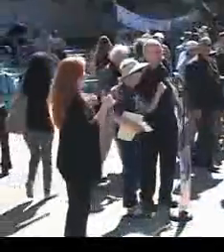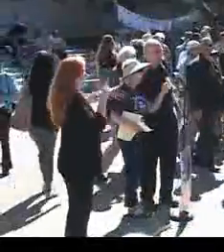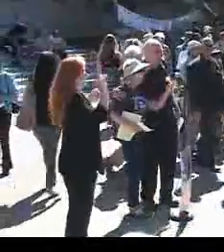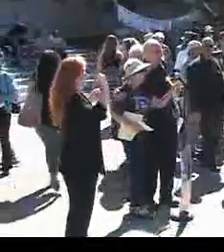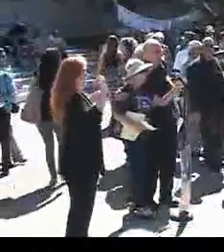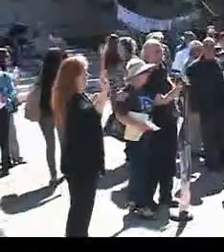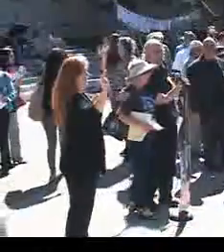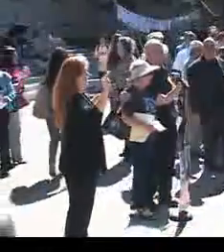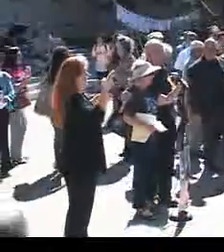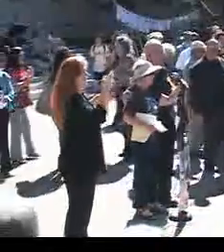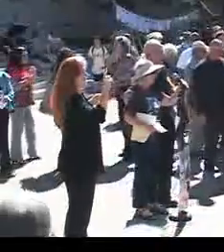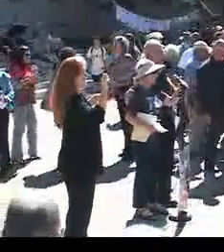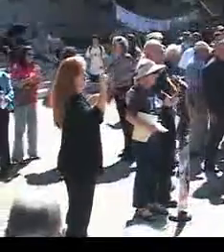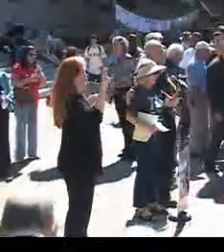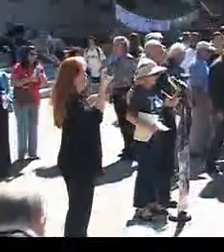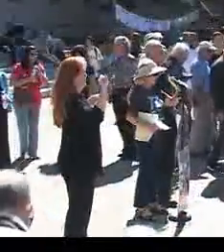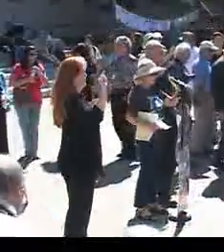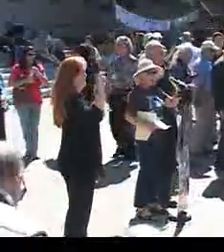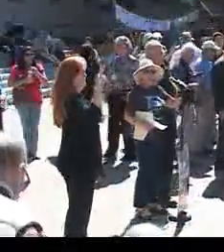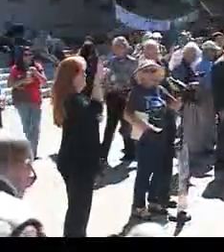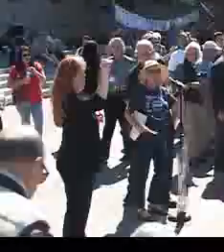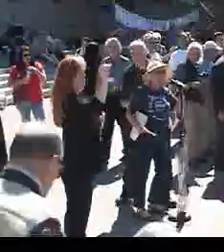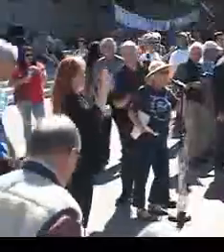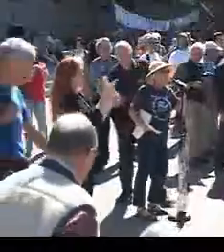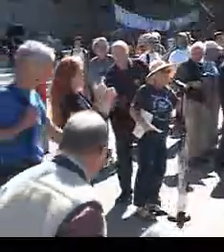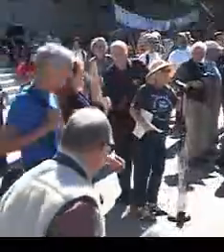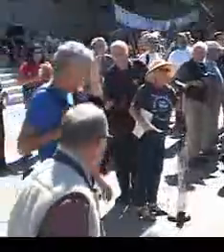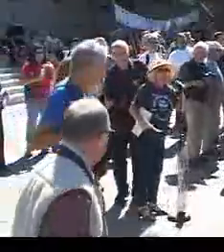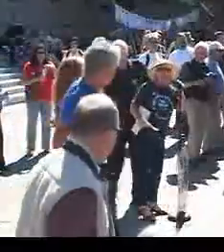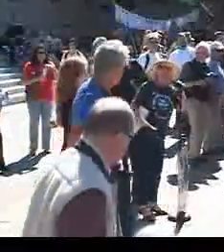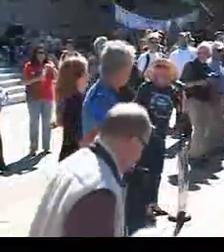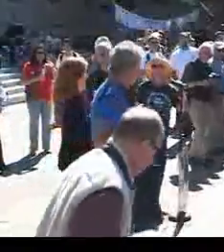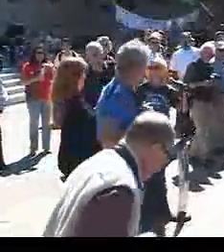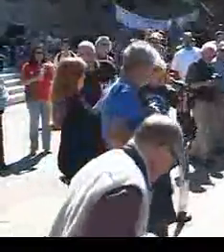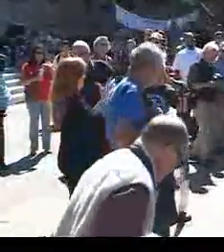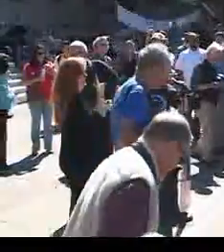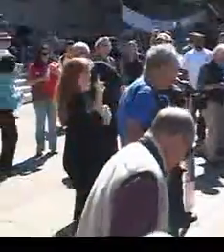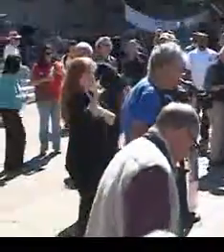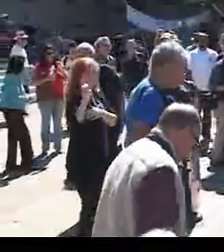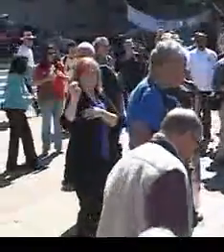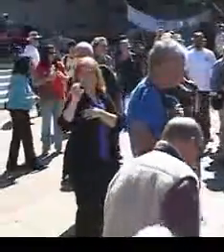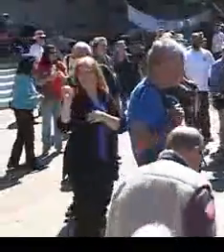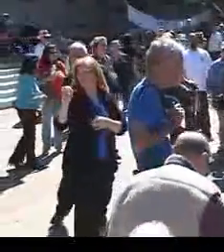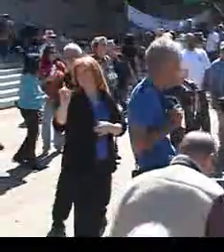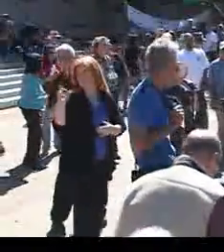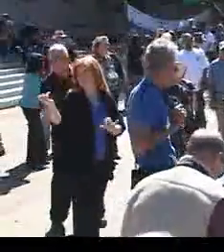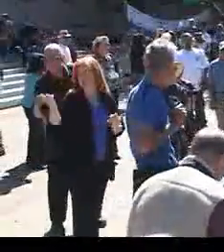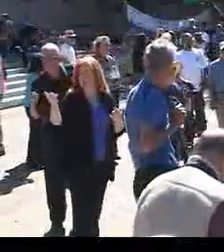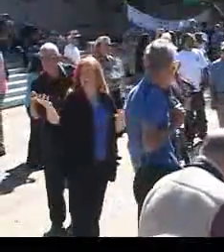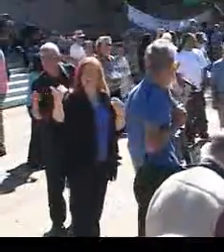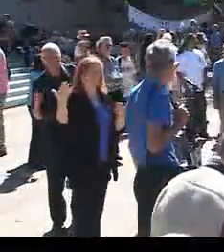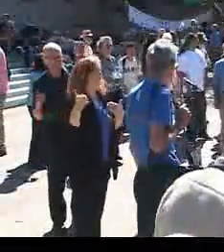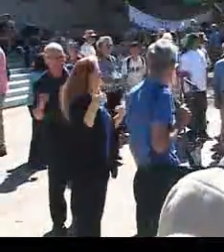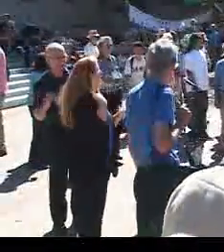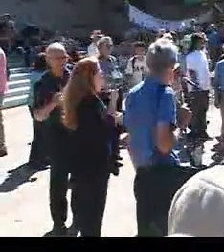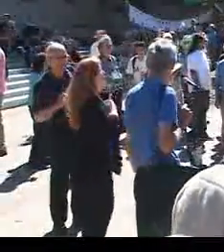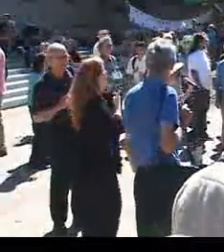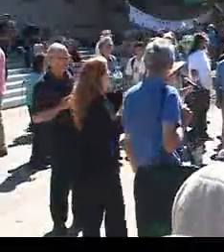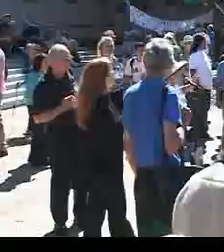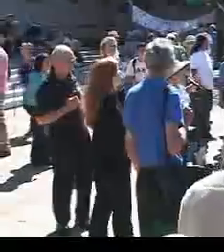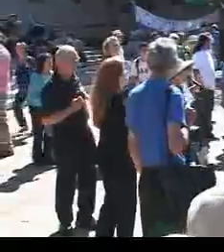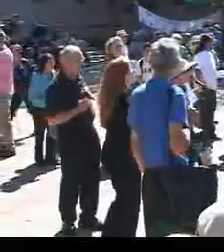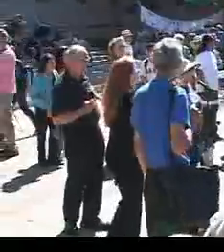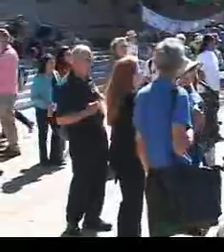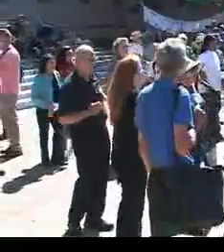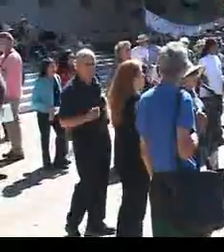This is Lynne Hollander, Savio, first speaker. Okay, just a second. Lee, now, we're going to